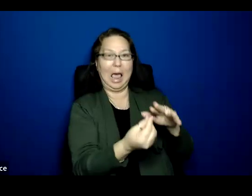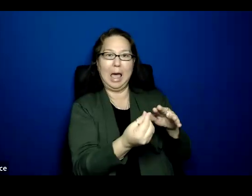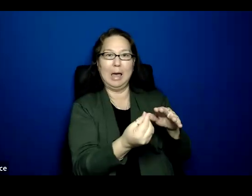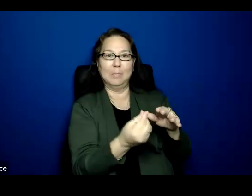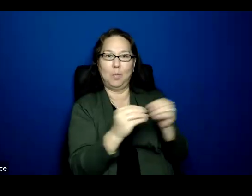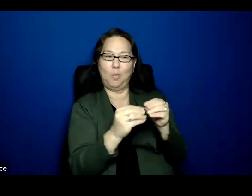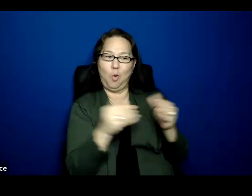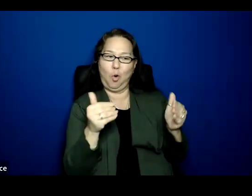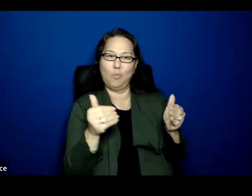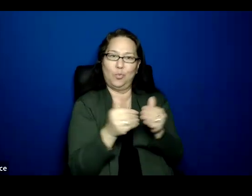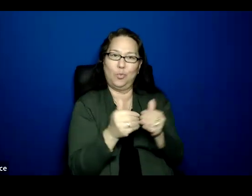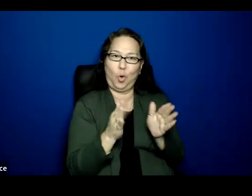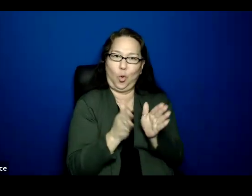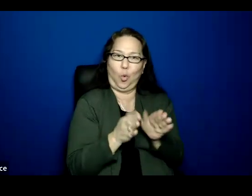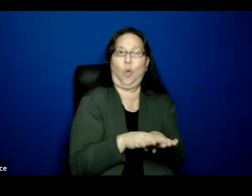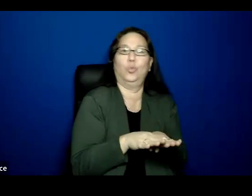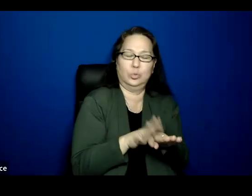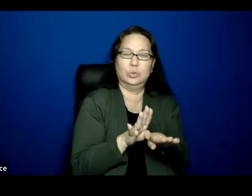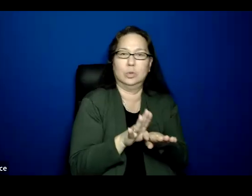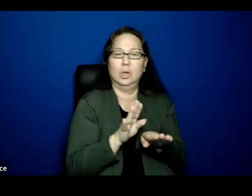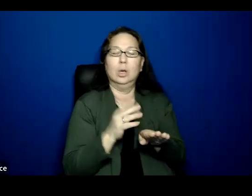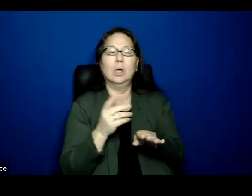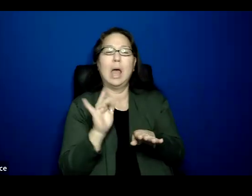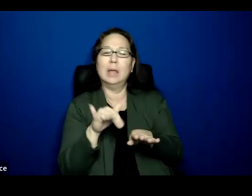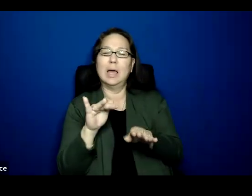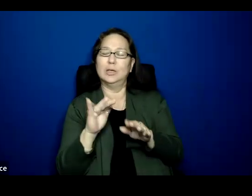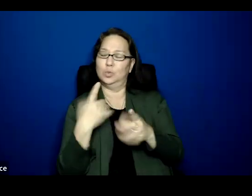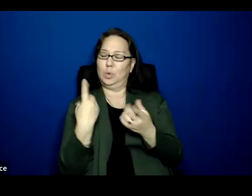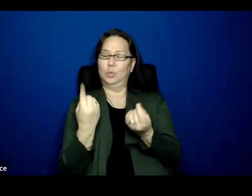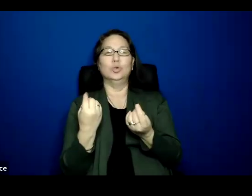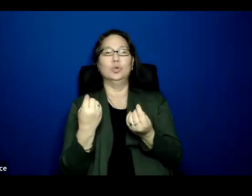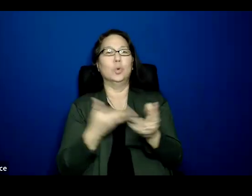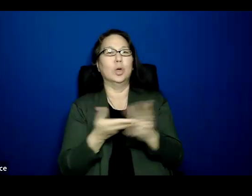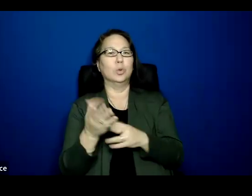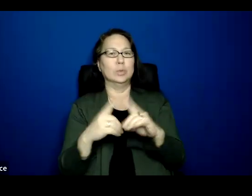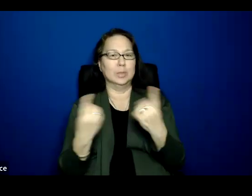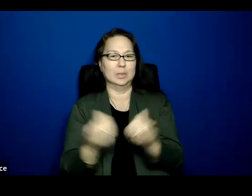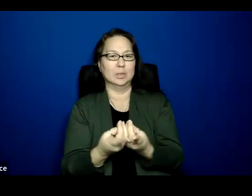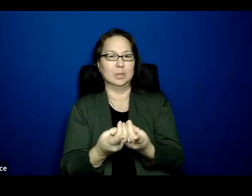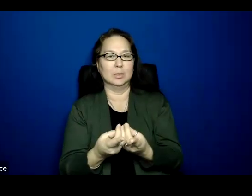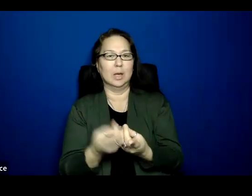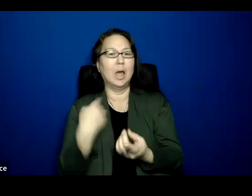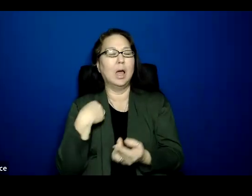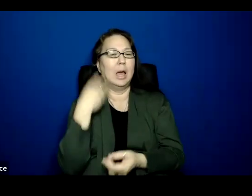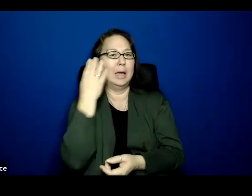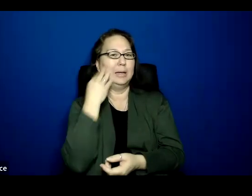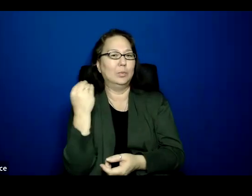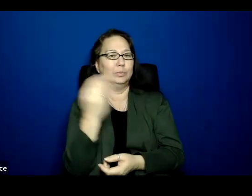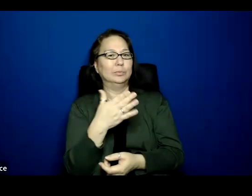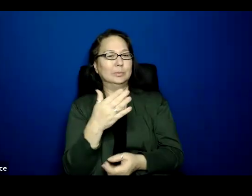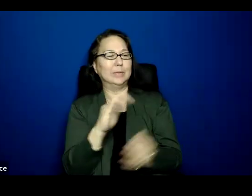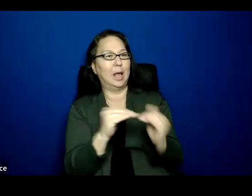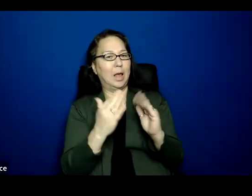literacy. So those are some of the challenges and some of the work that we're doing across the district. And I'll open it up to my colleagues if they'd like to, maybe some of the work